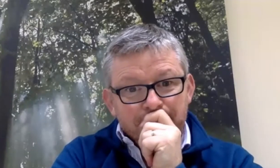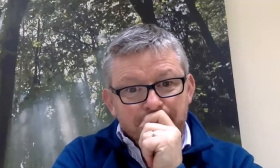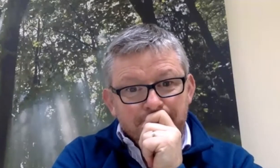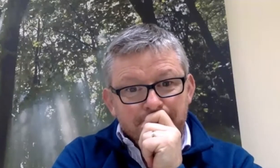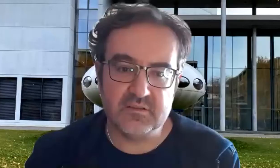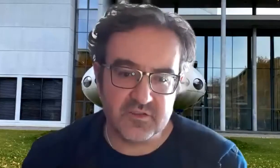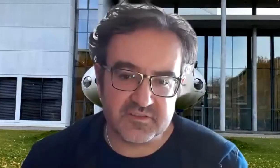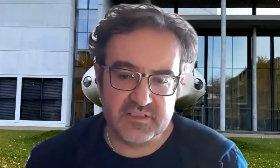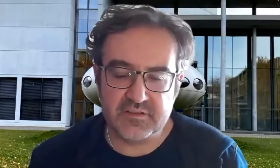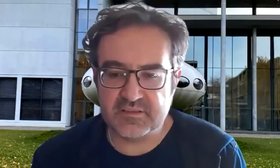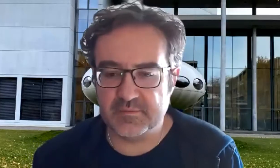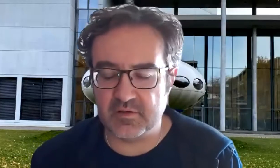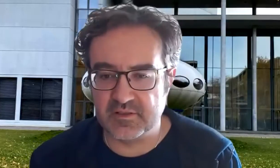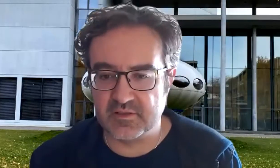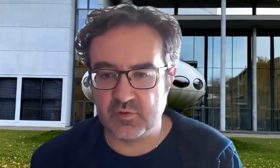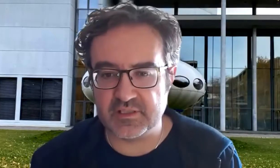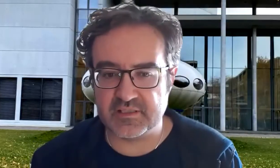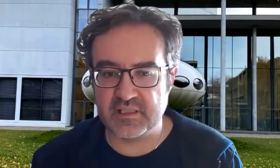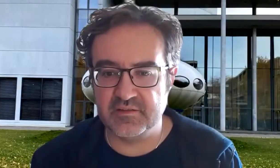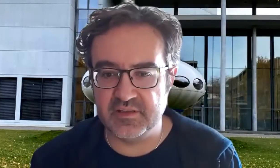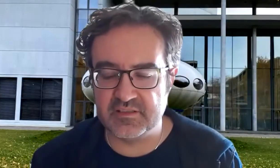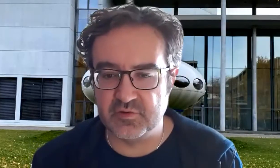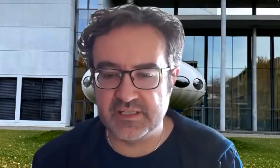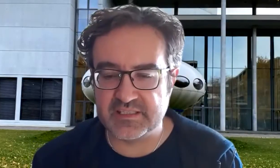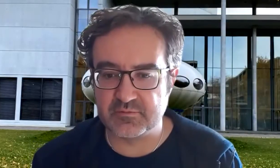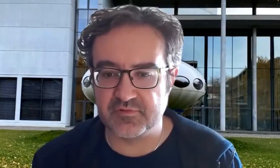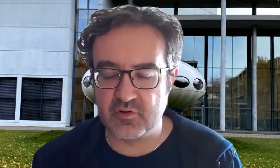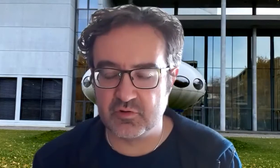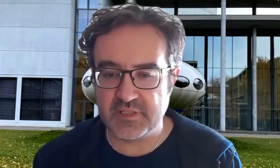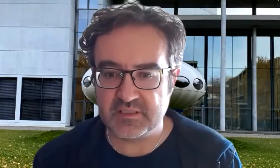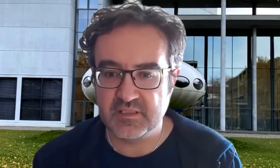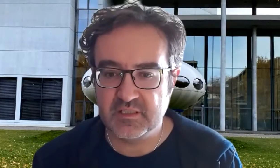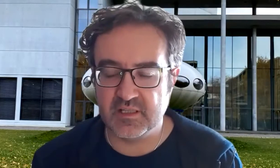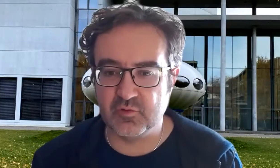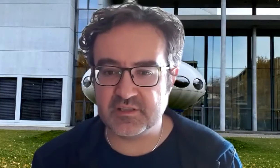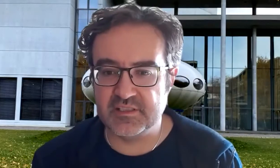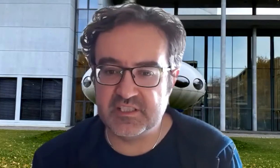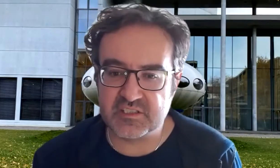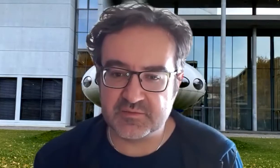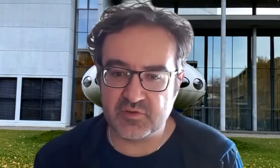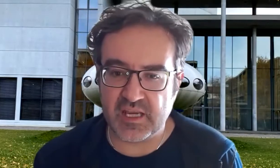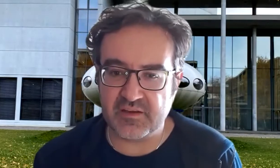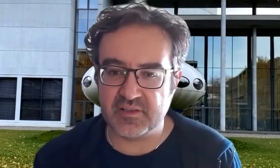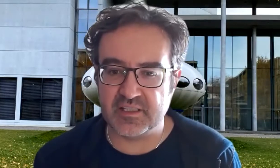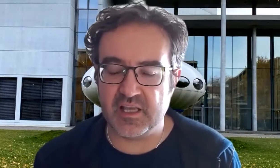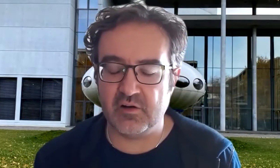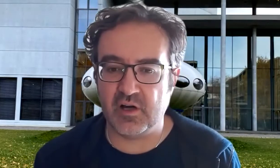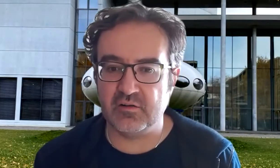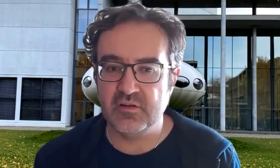So, Joseph, can you tell us about the work that ITV is doing in terms of recruitment? What initiatives you have, and